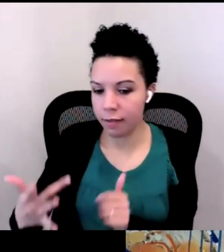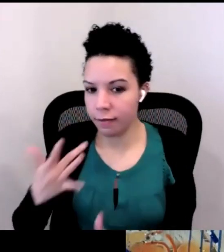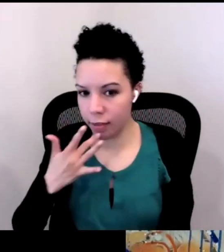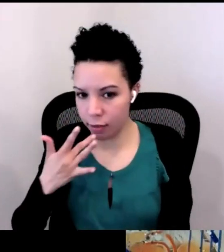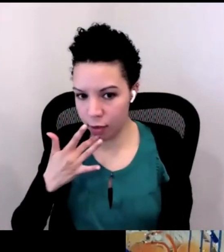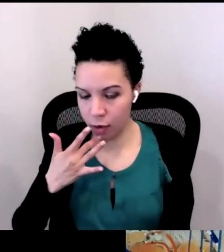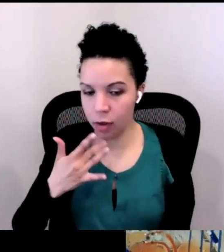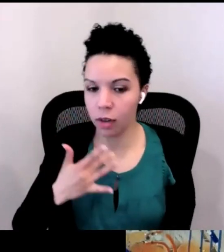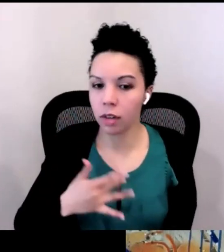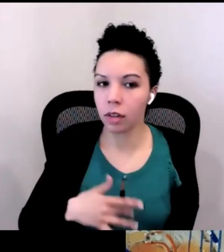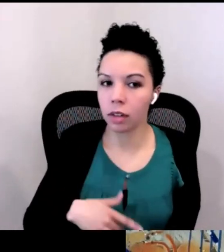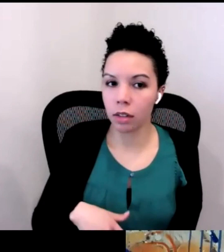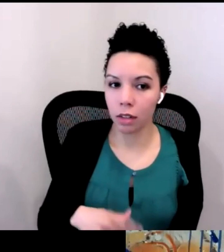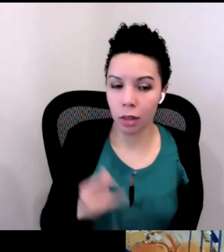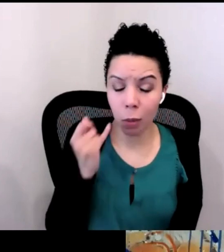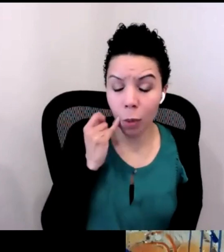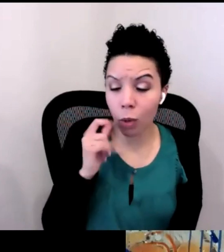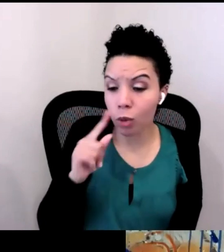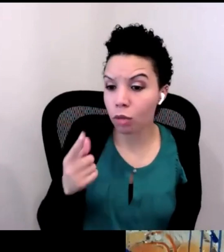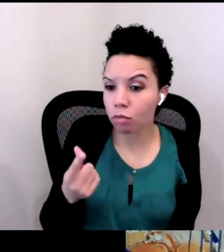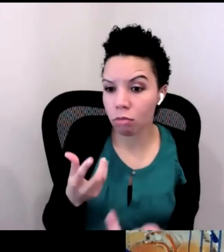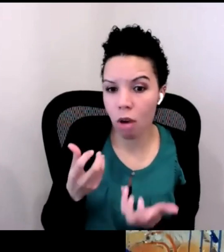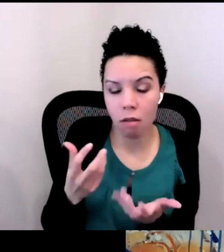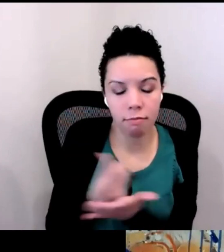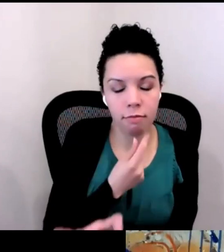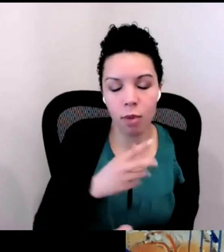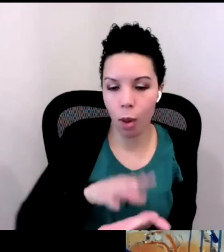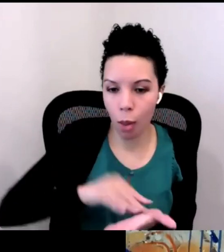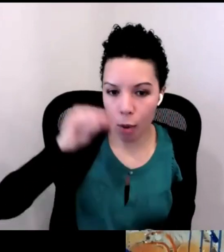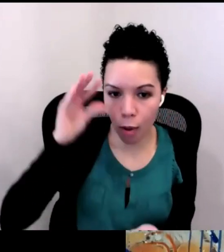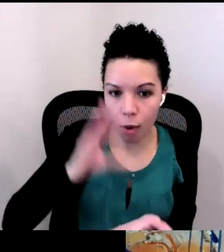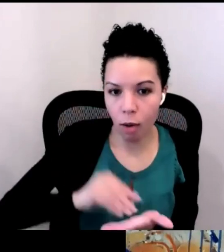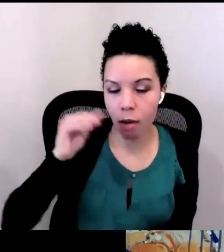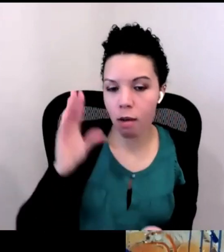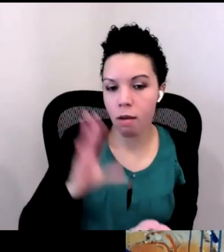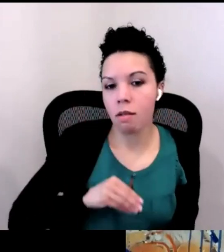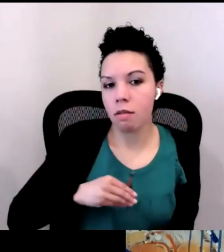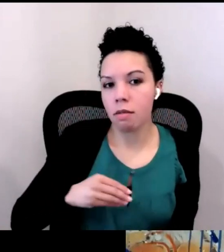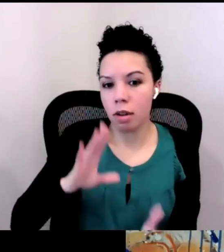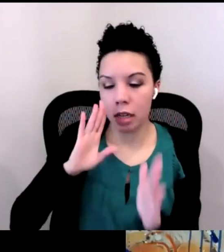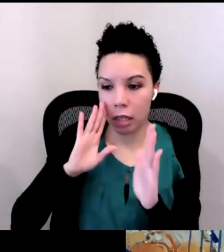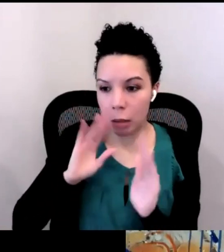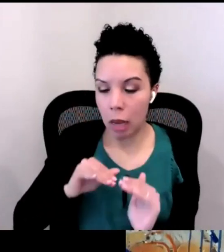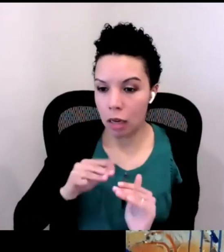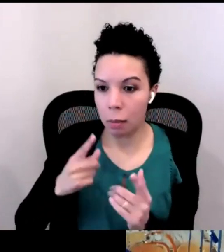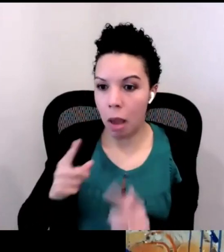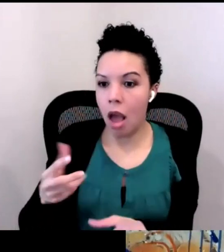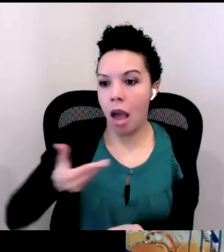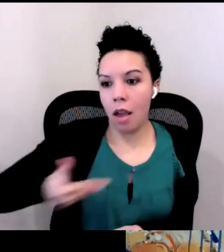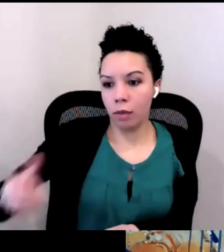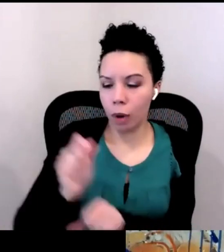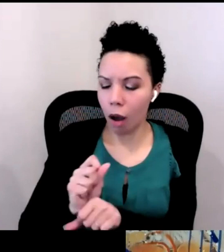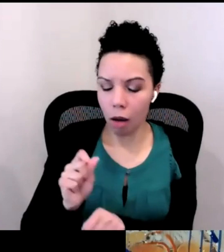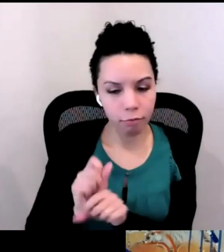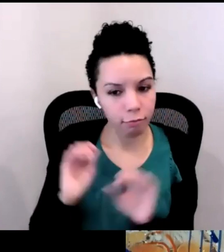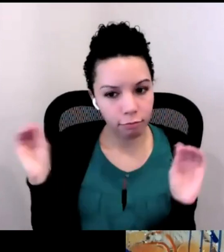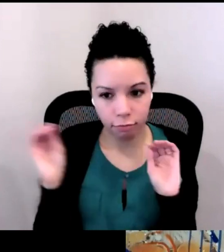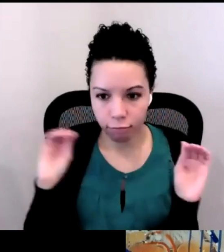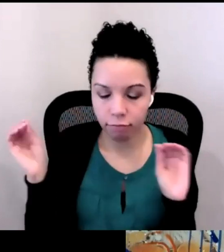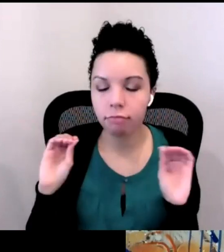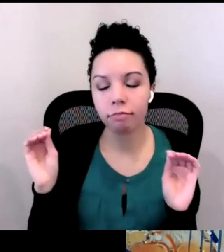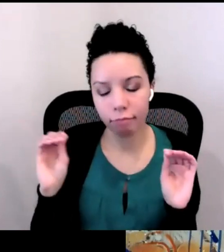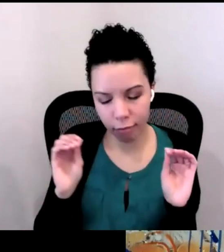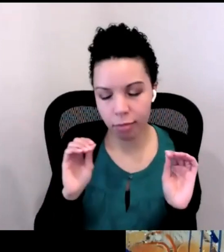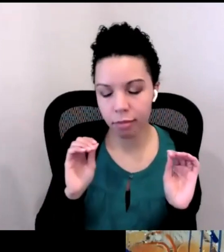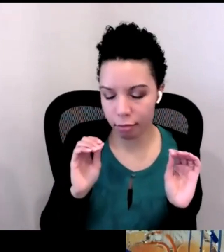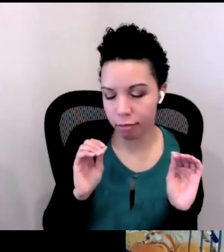much faster if all you want is to learn and there's no expectation that you want a job. However, by asking for that